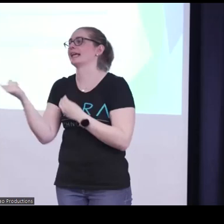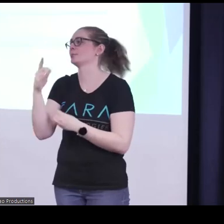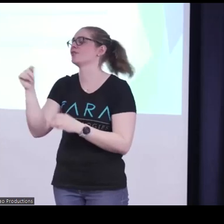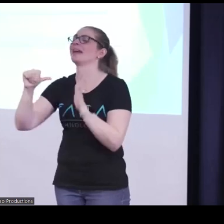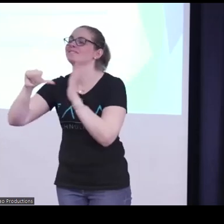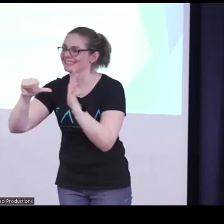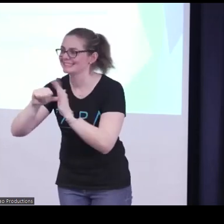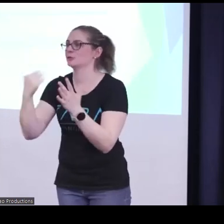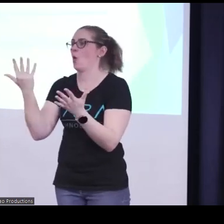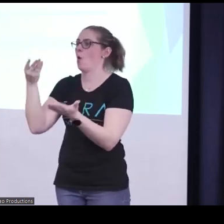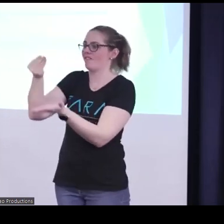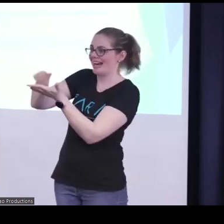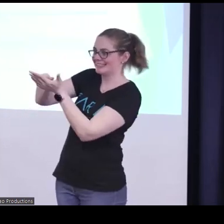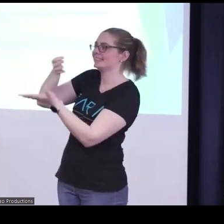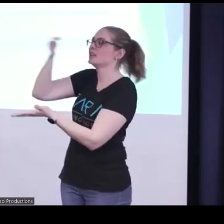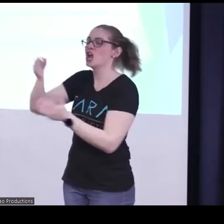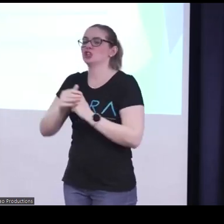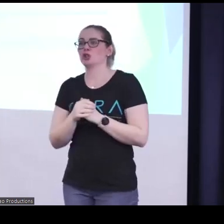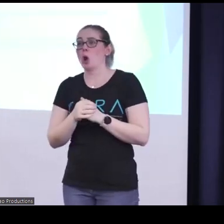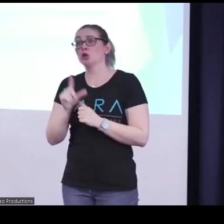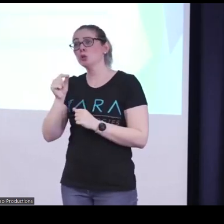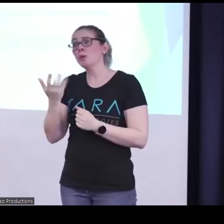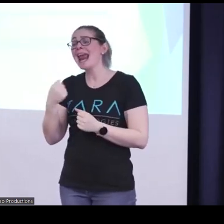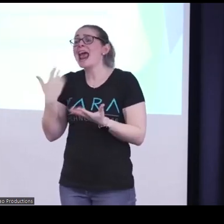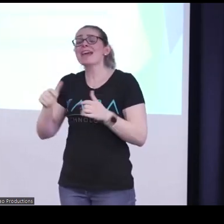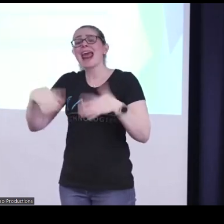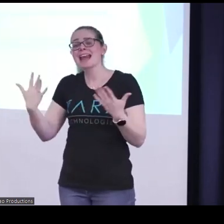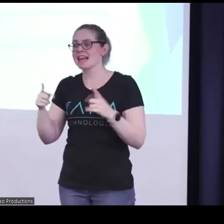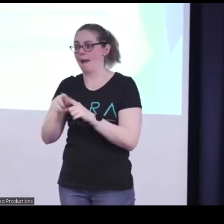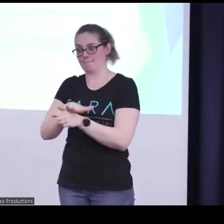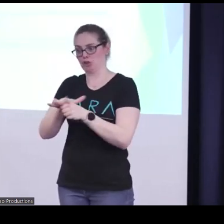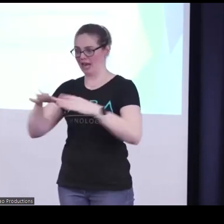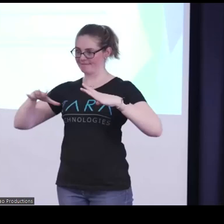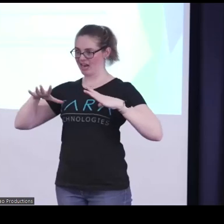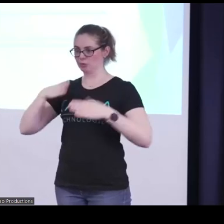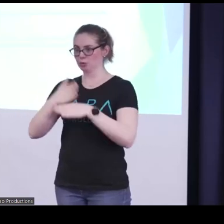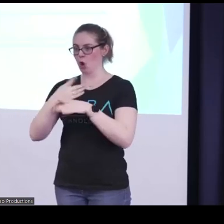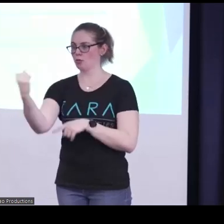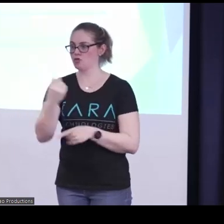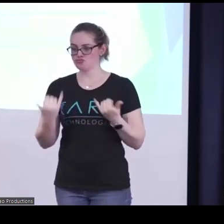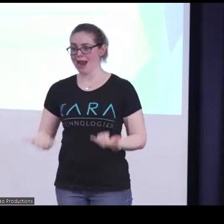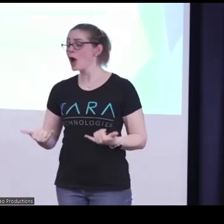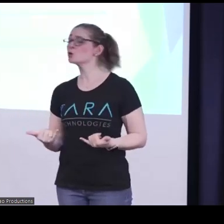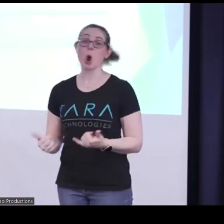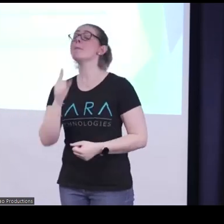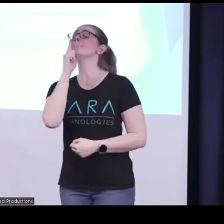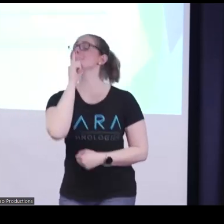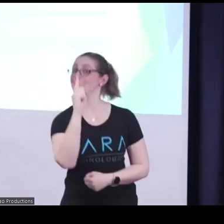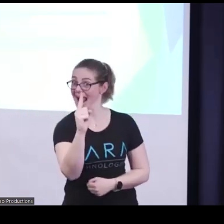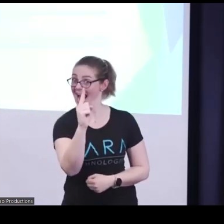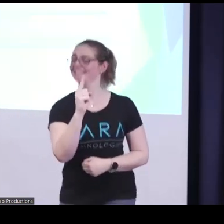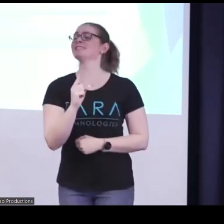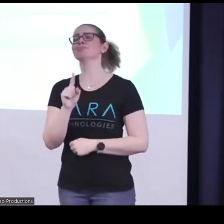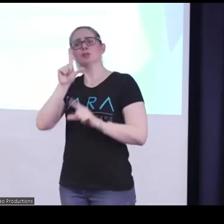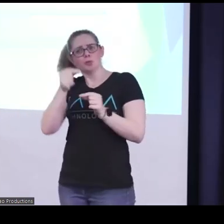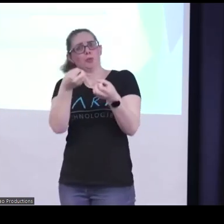So all of our funding is coming from investors. So do we have any positions available